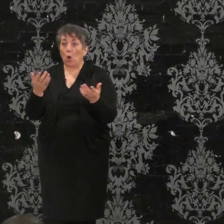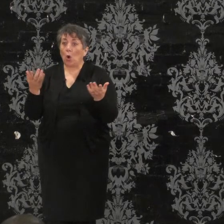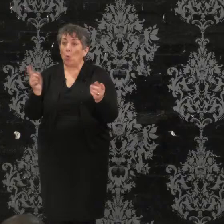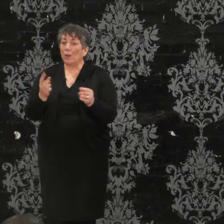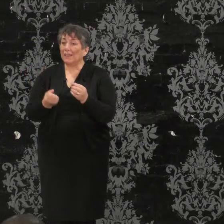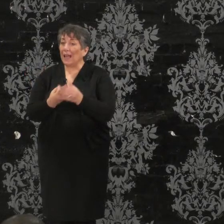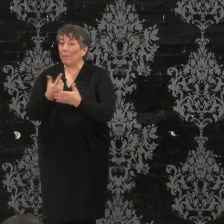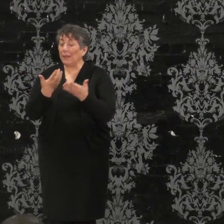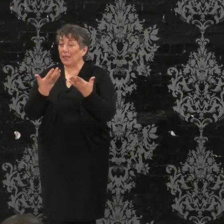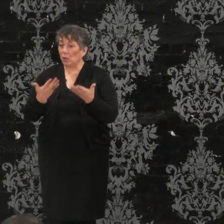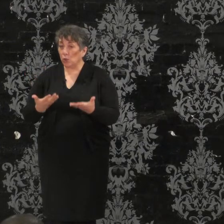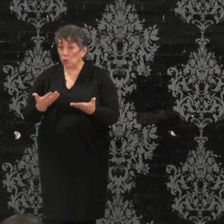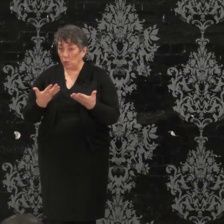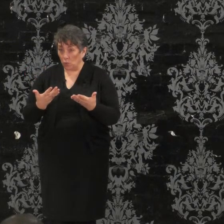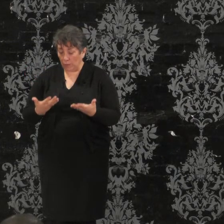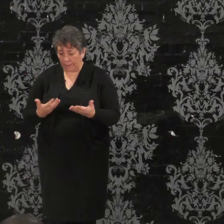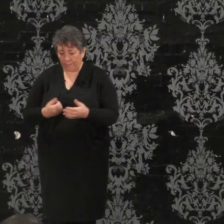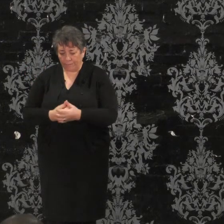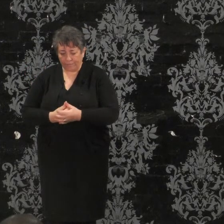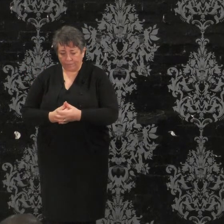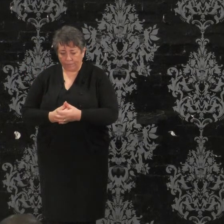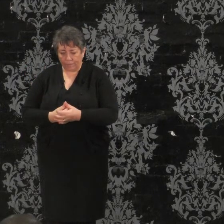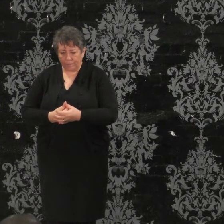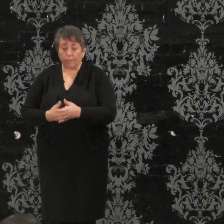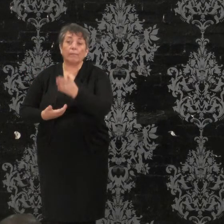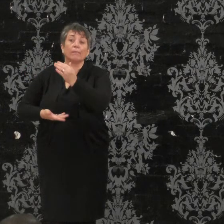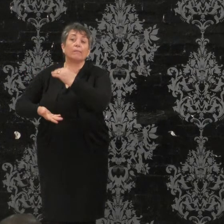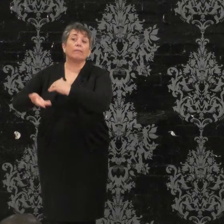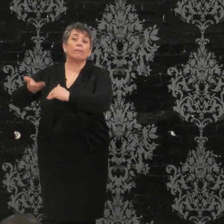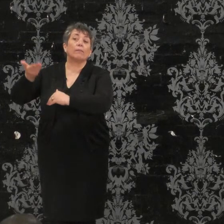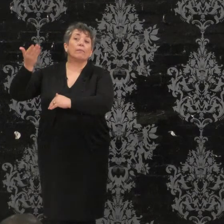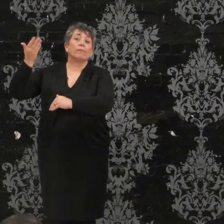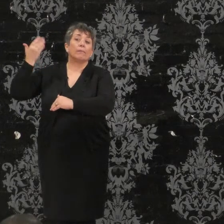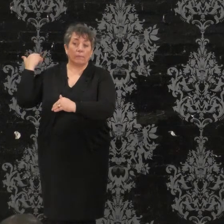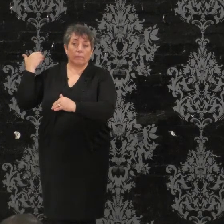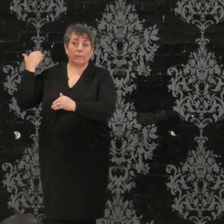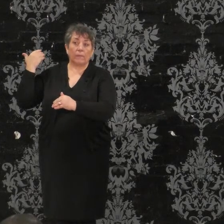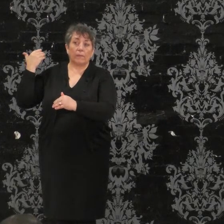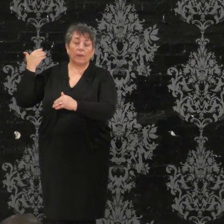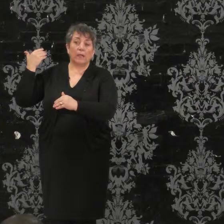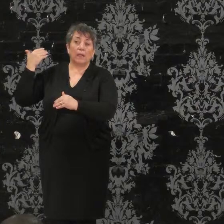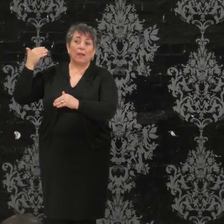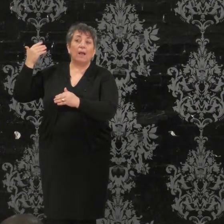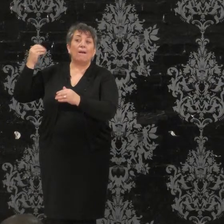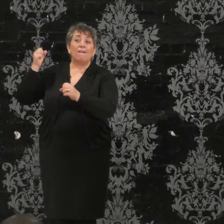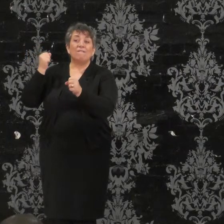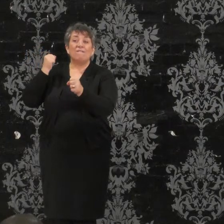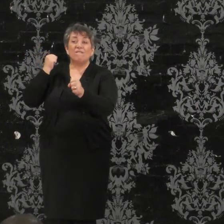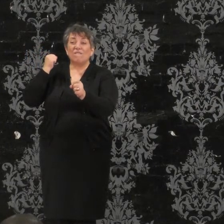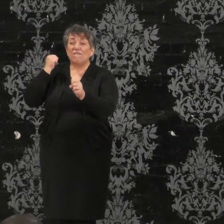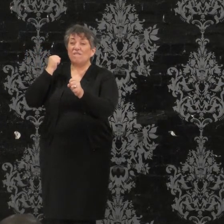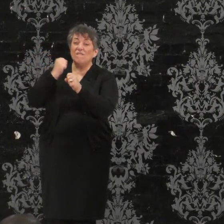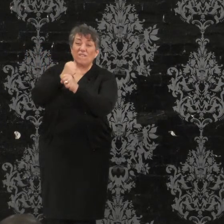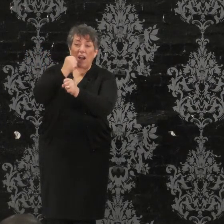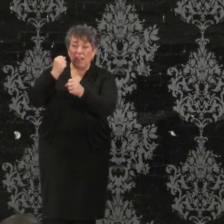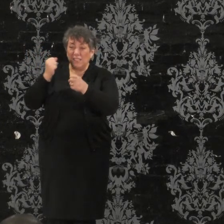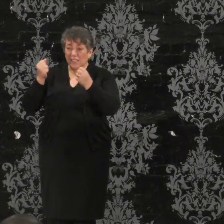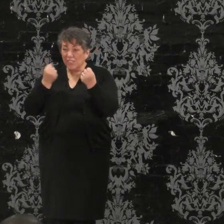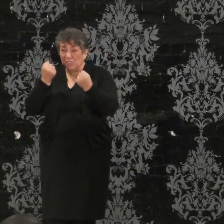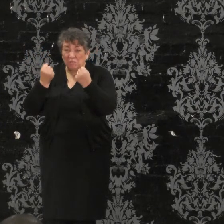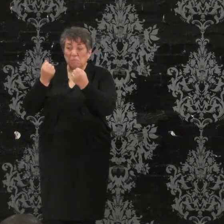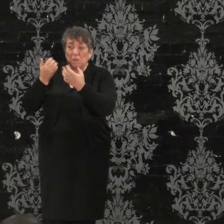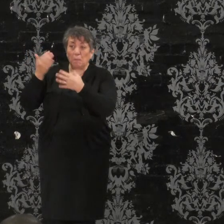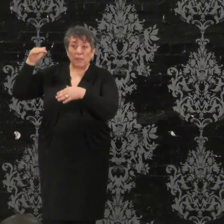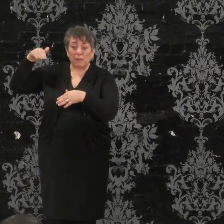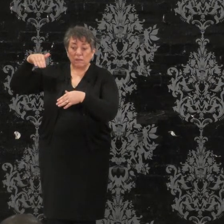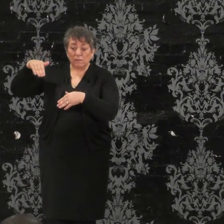After years of decline, serious violence involving young people in London started to rise in